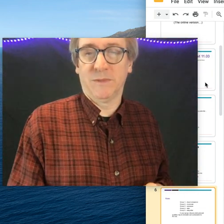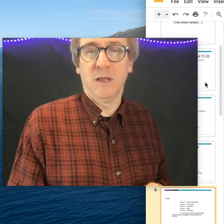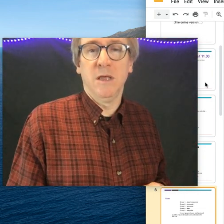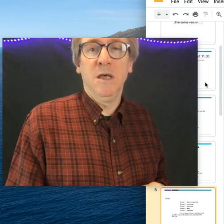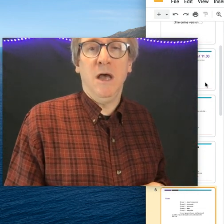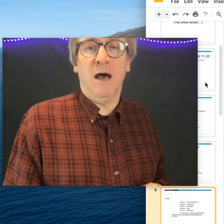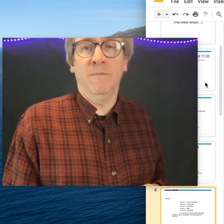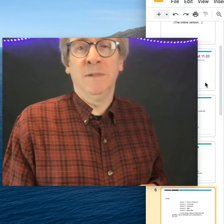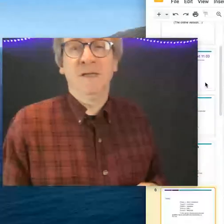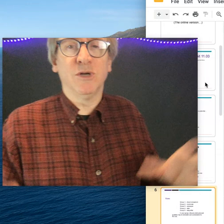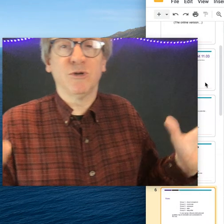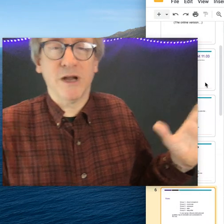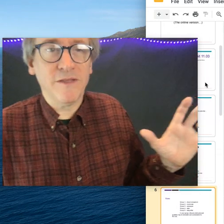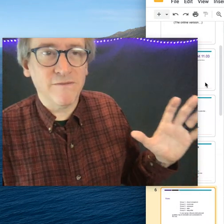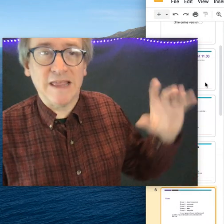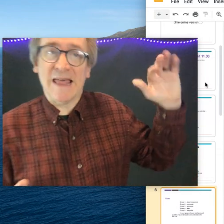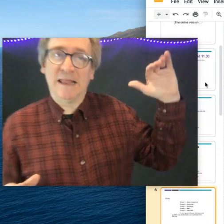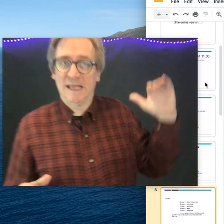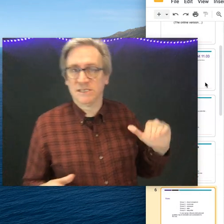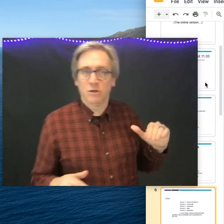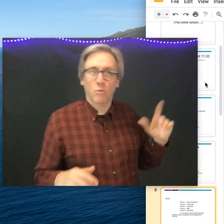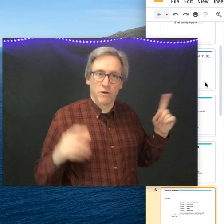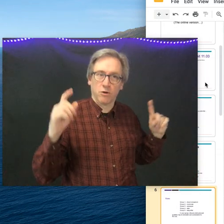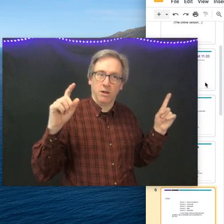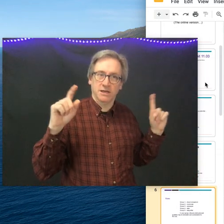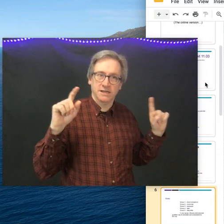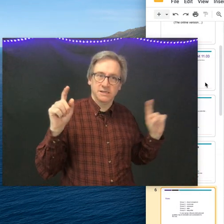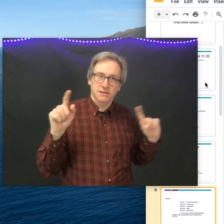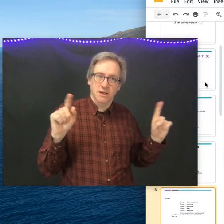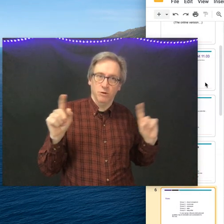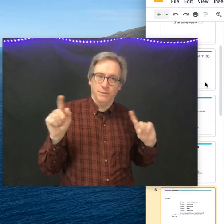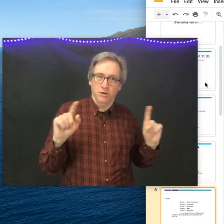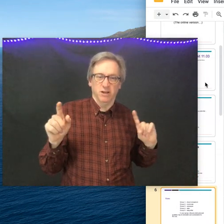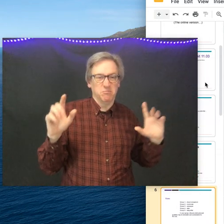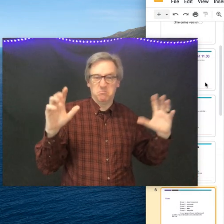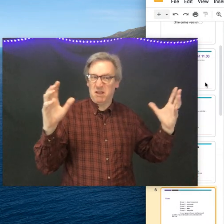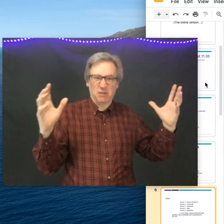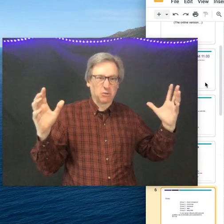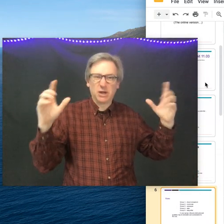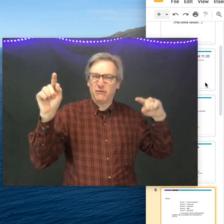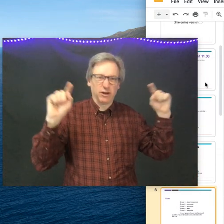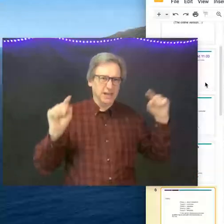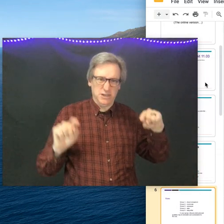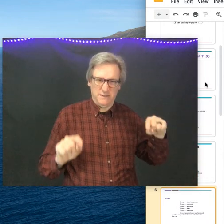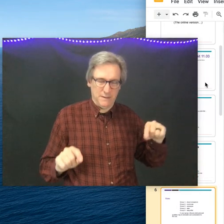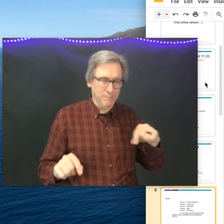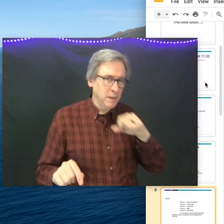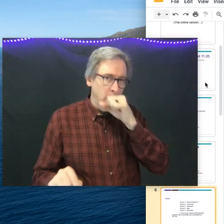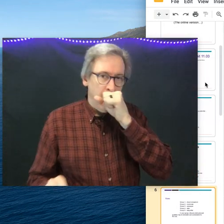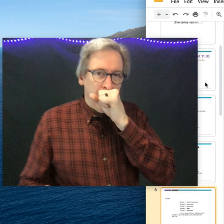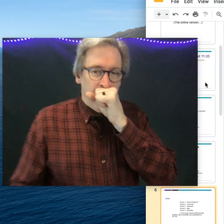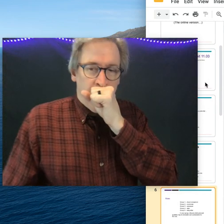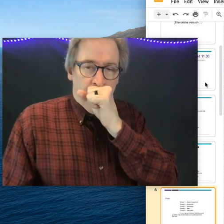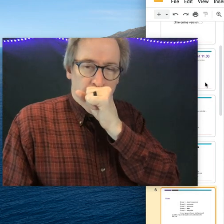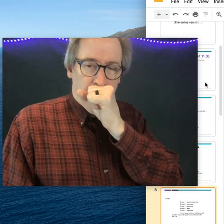one. So try to think of in that list, what are the qualities that would be good? Like three for each of them.